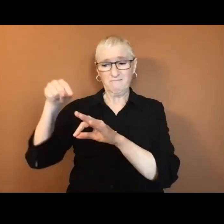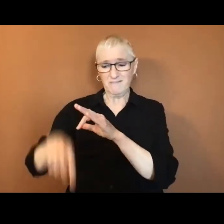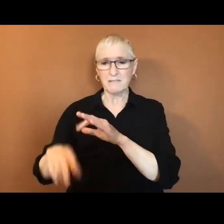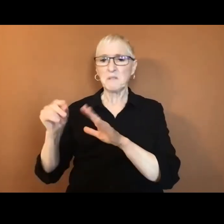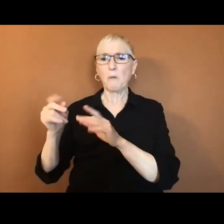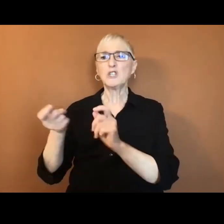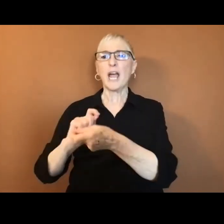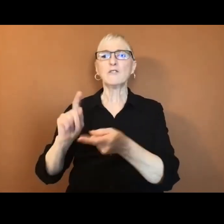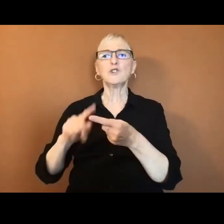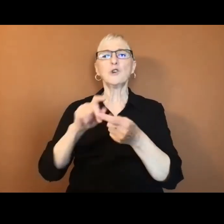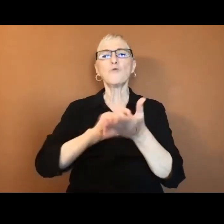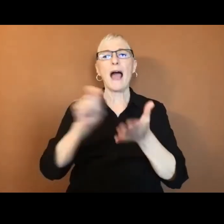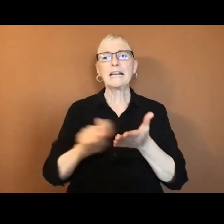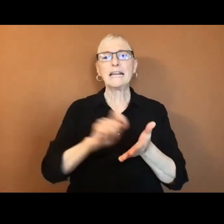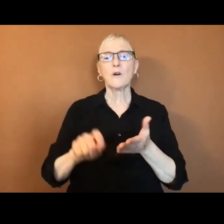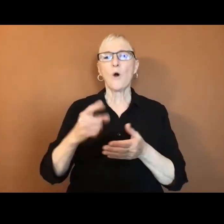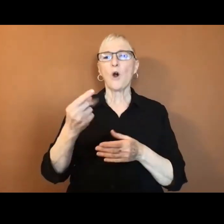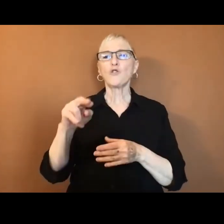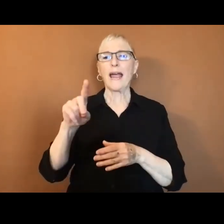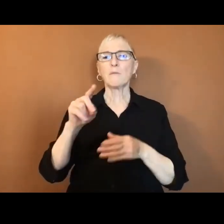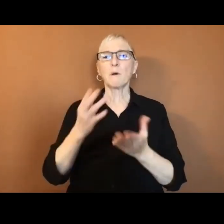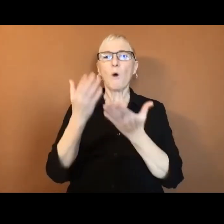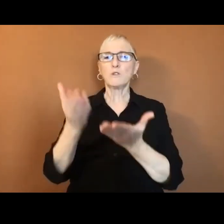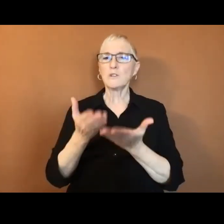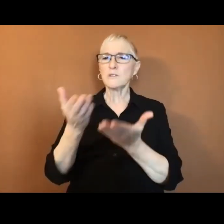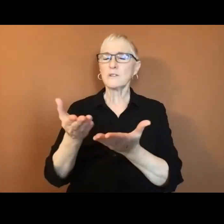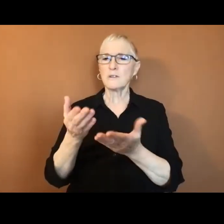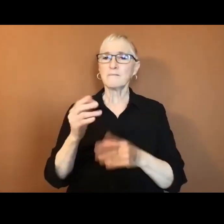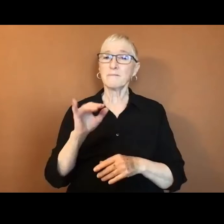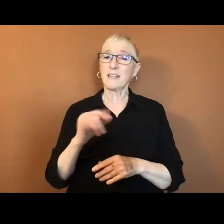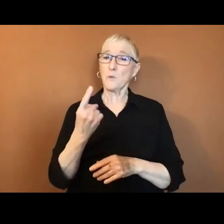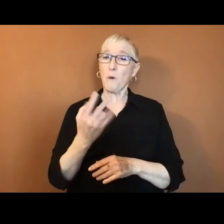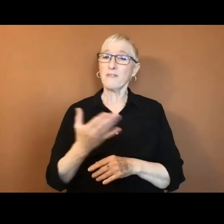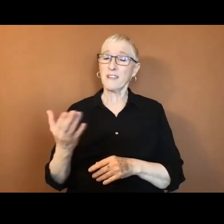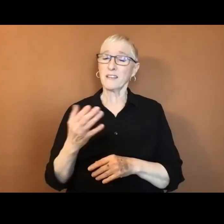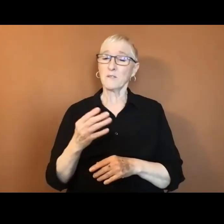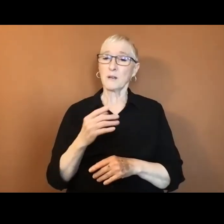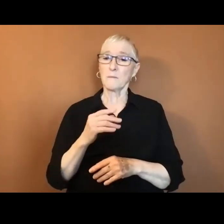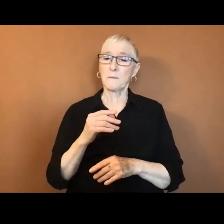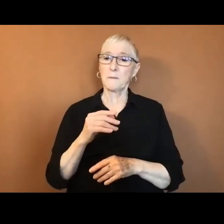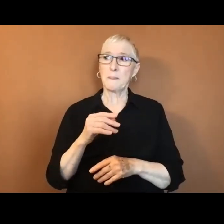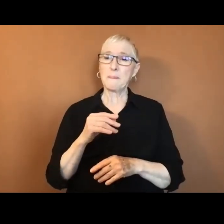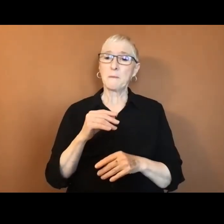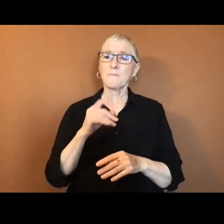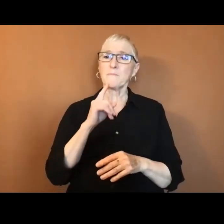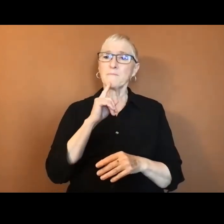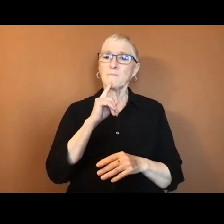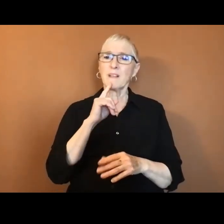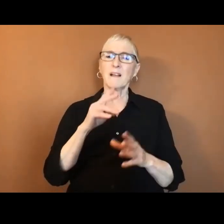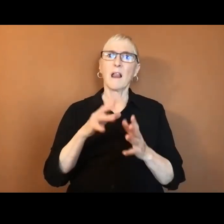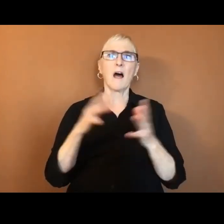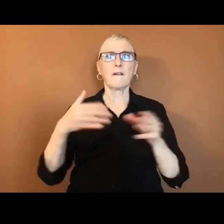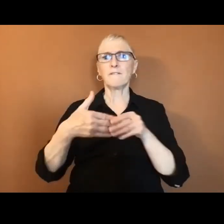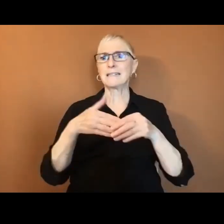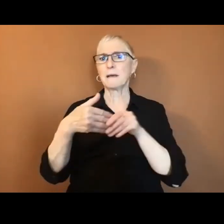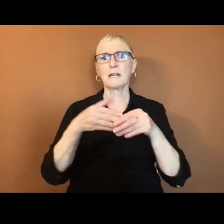or doing grant proposals. Or I think that's one thing that science, there's an extraordinary flexibility to it, which